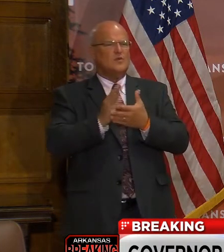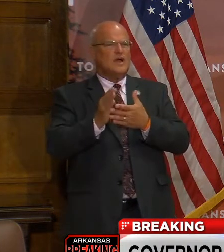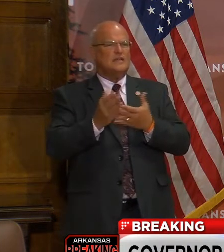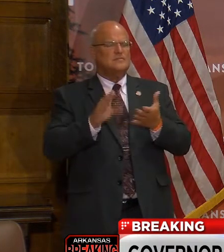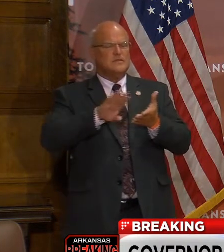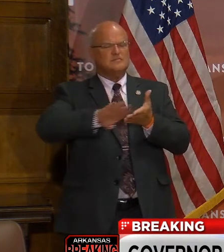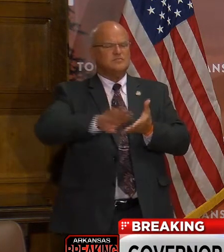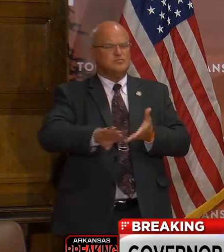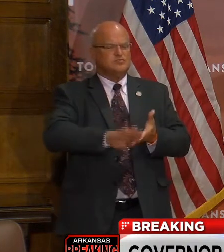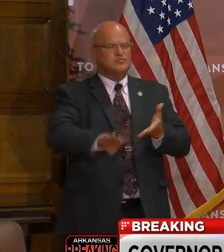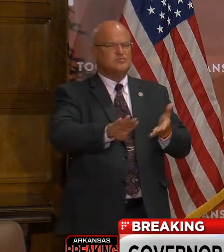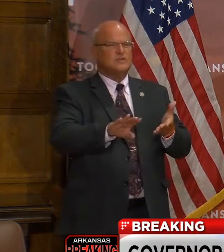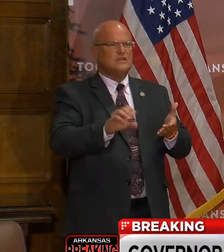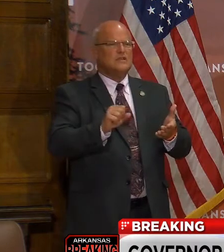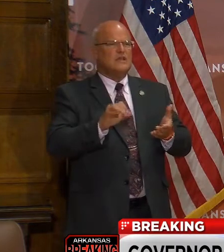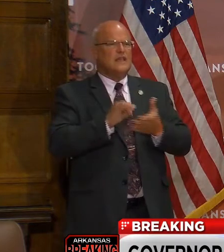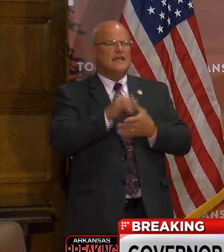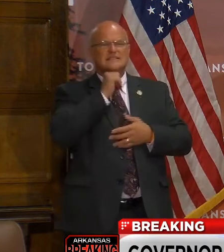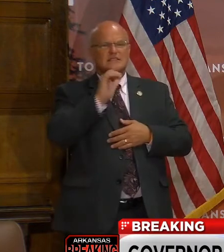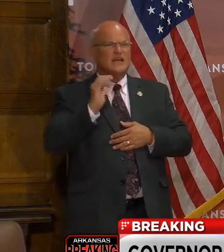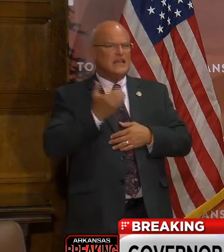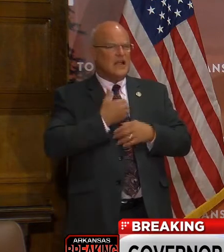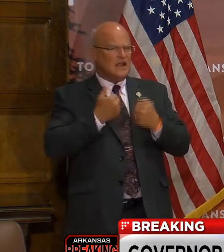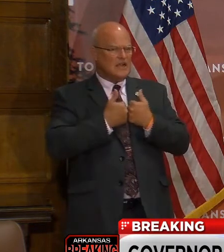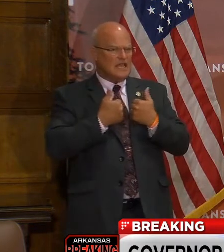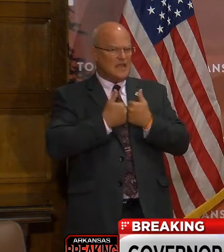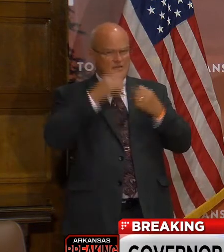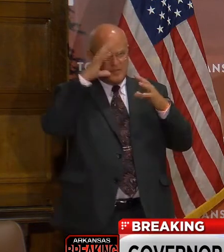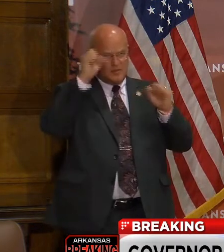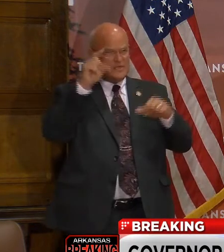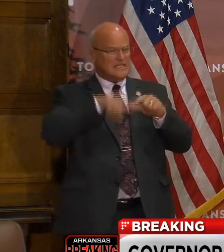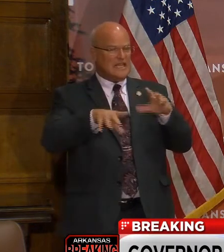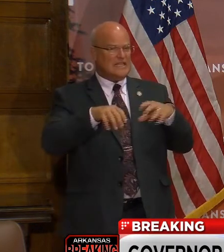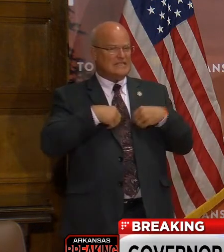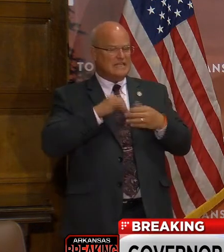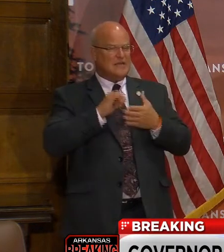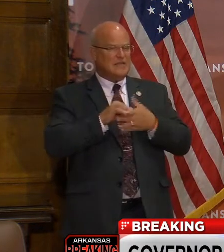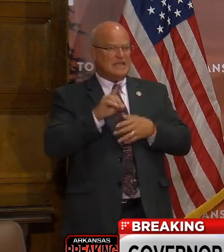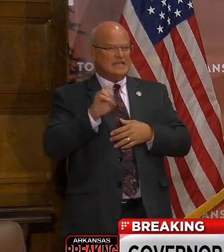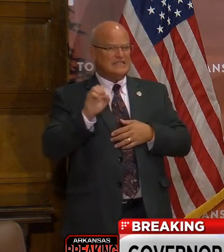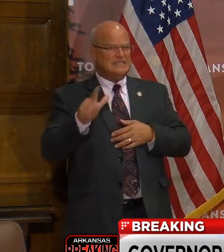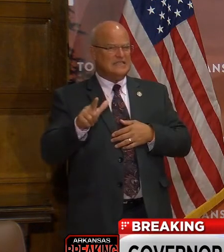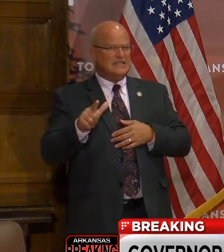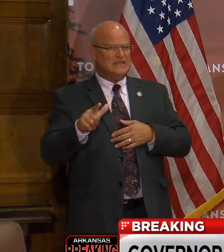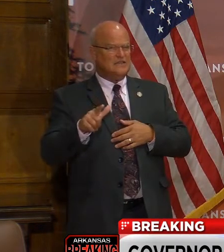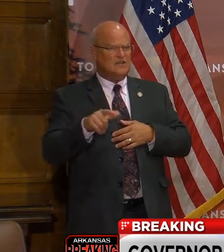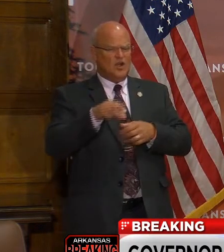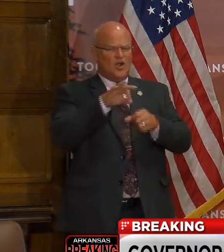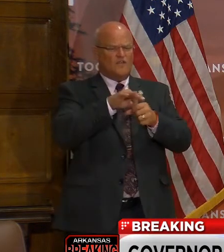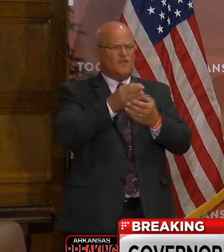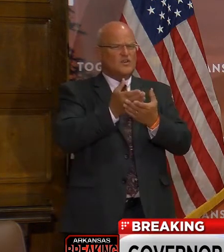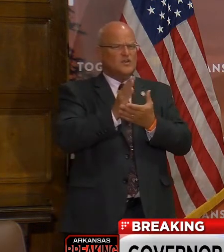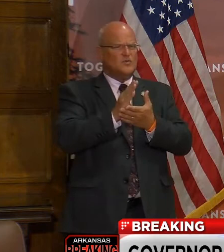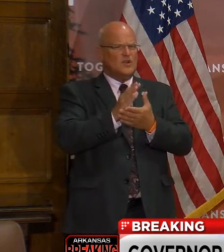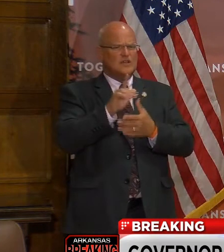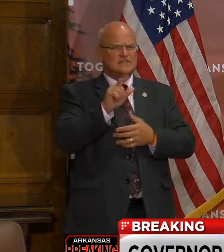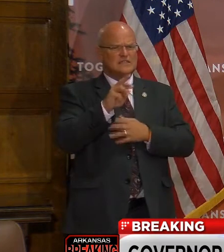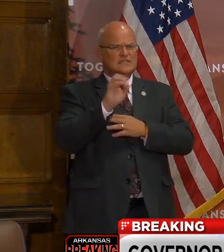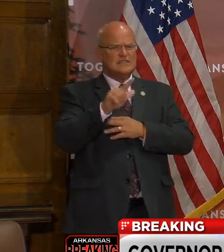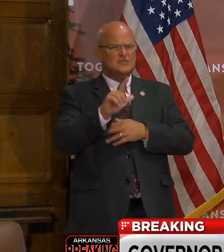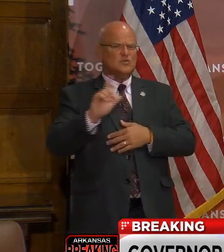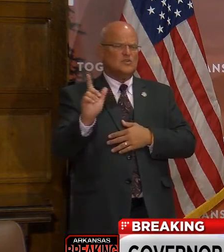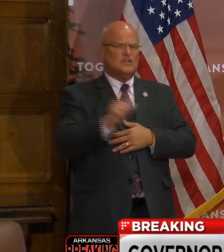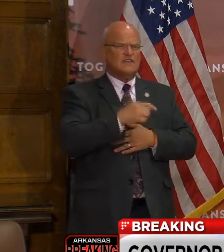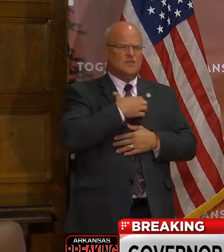aliens and so forth. That's not our game, and the president can't accept that kind of deal. Are voting rights a liberal left